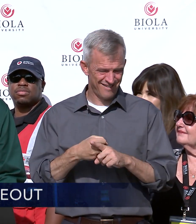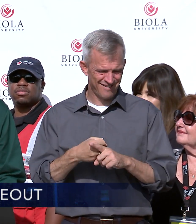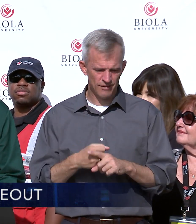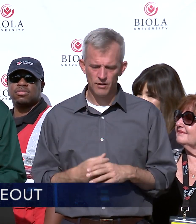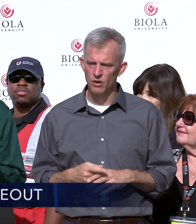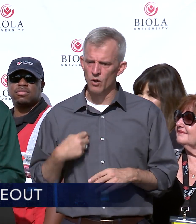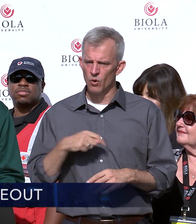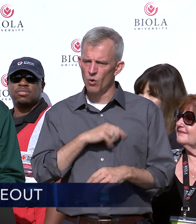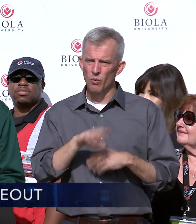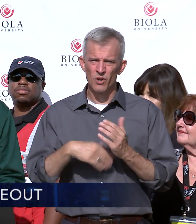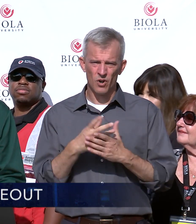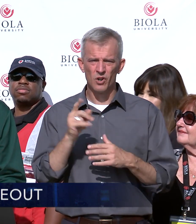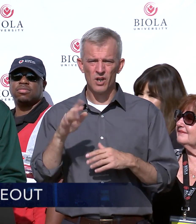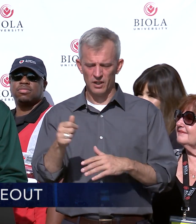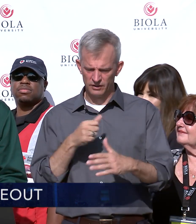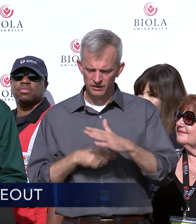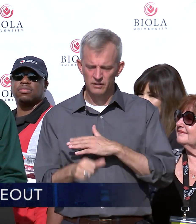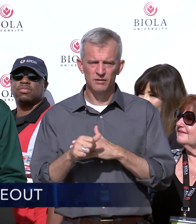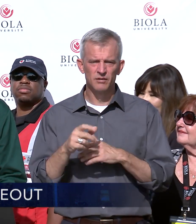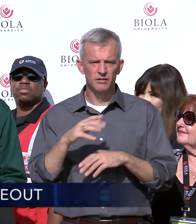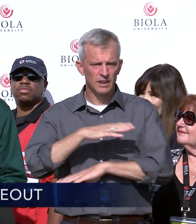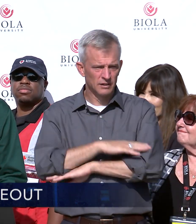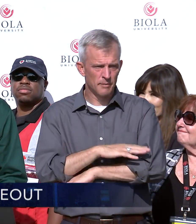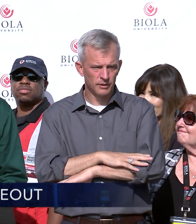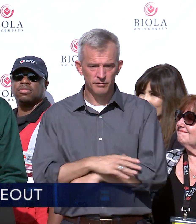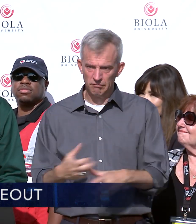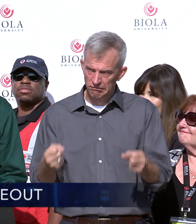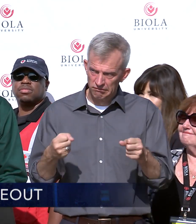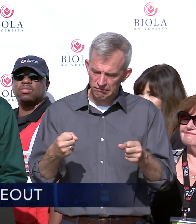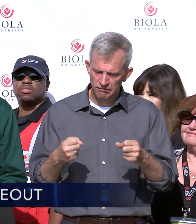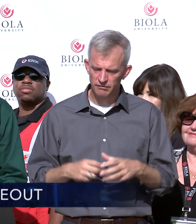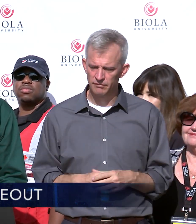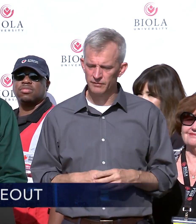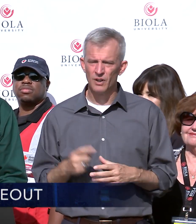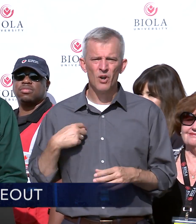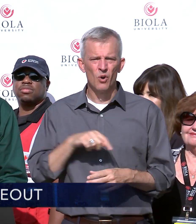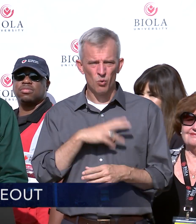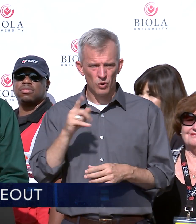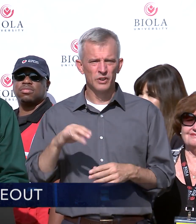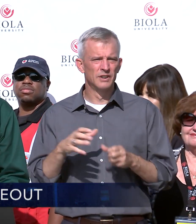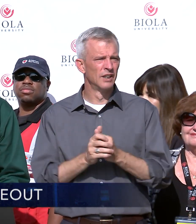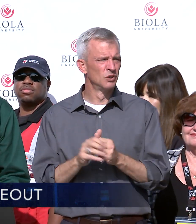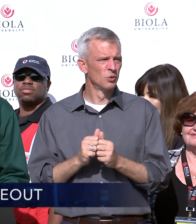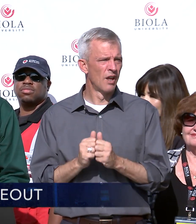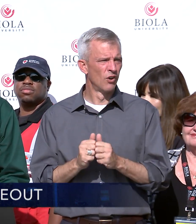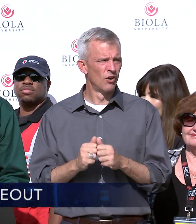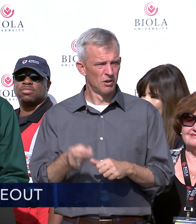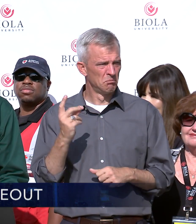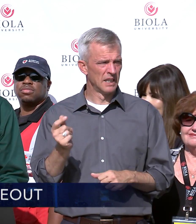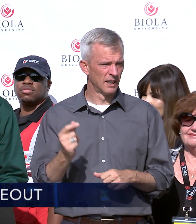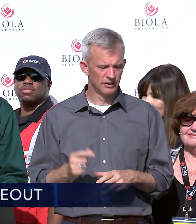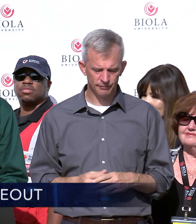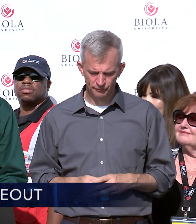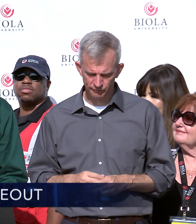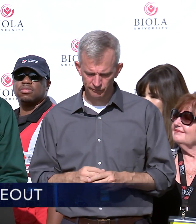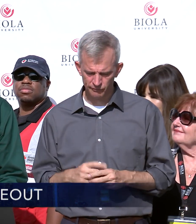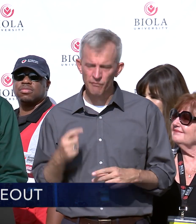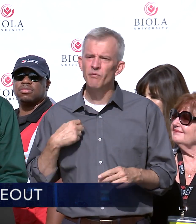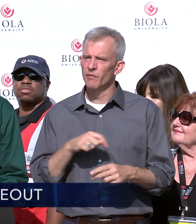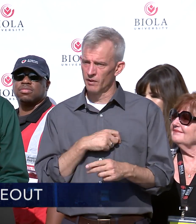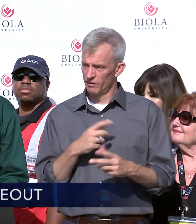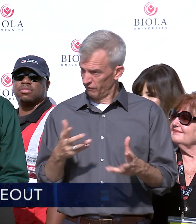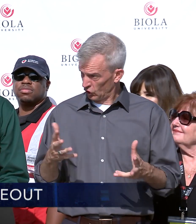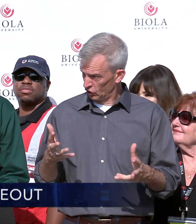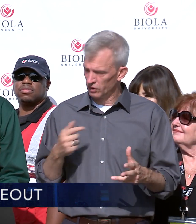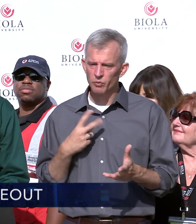We all did drop, cover, and hold on underneath the tables. We did it together right away. We got up,